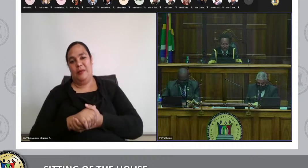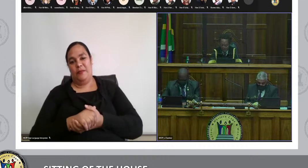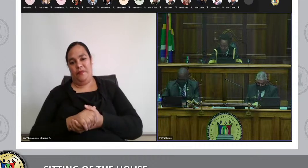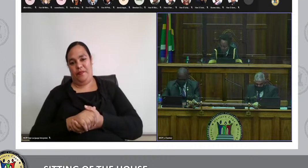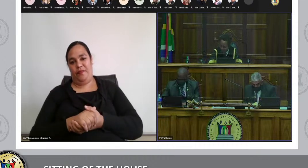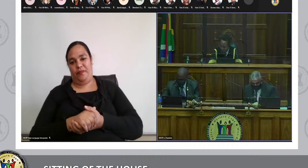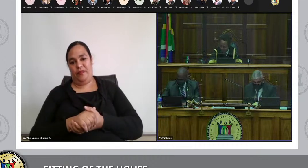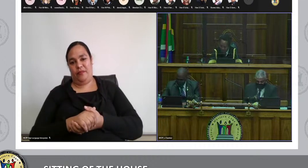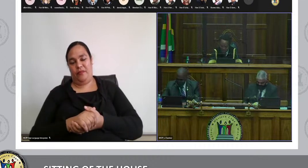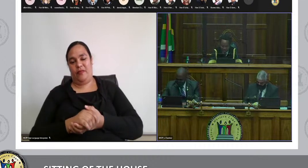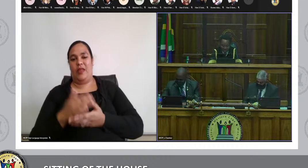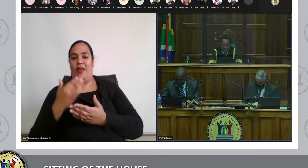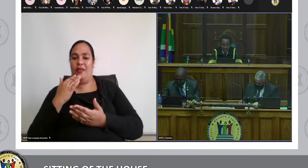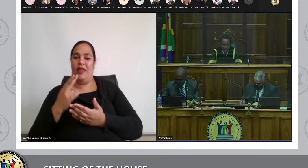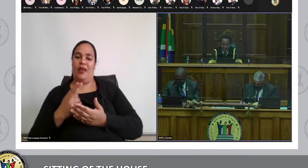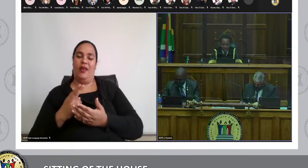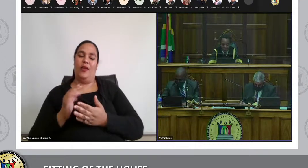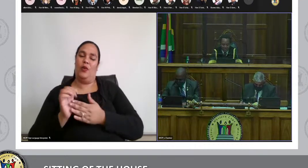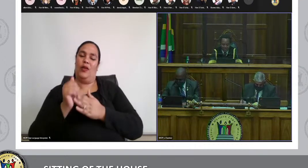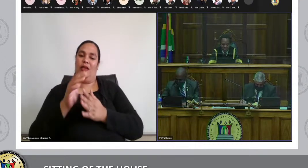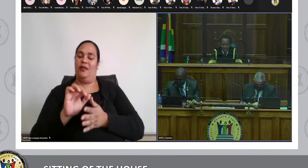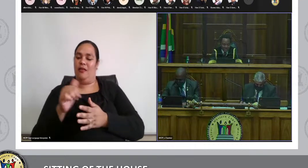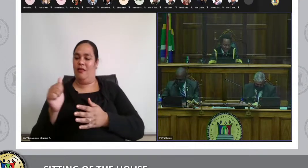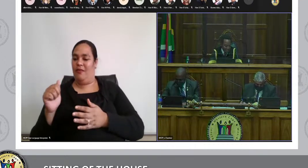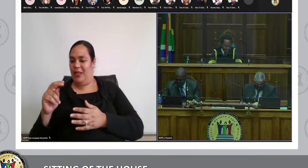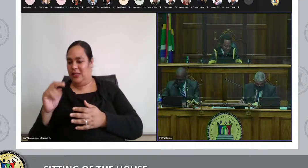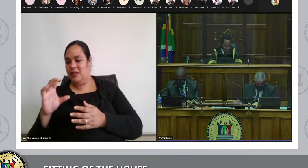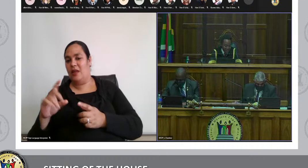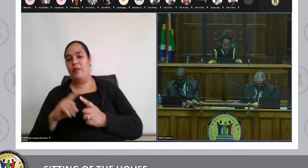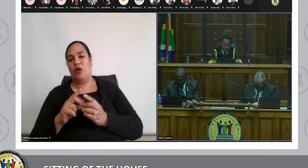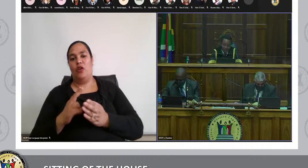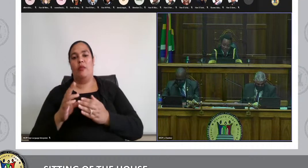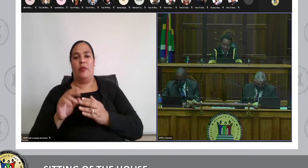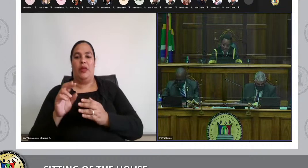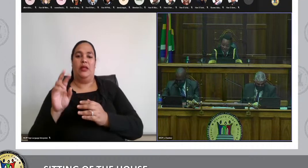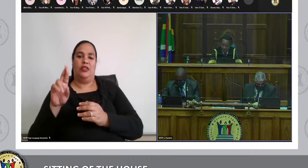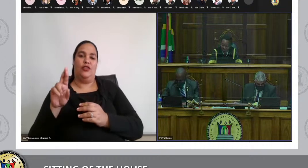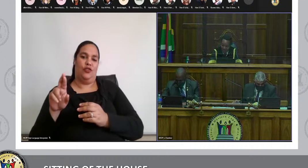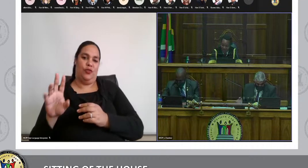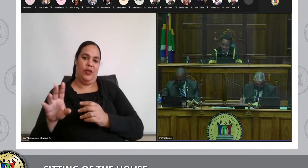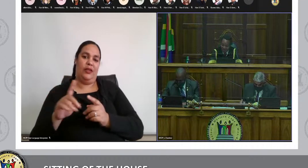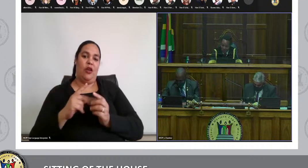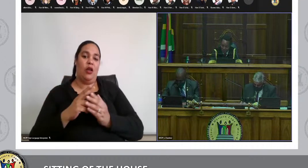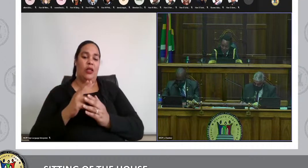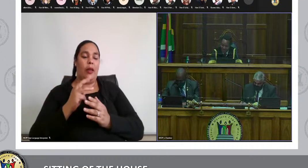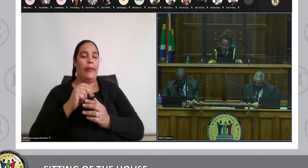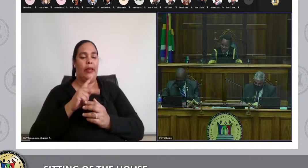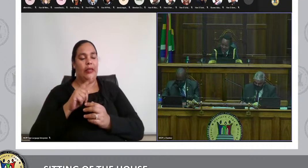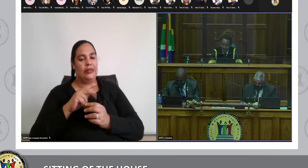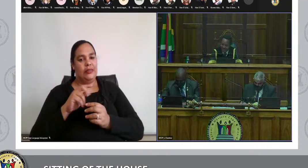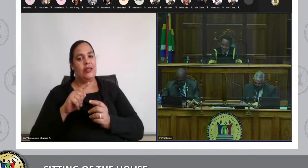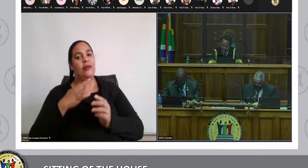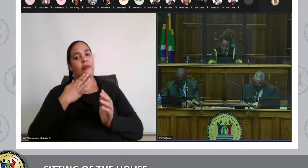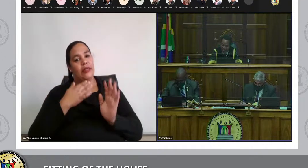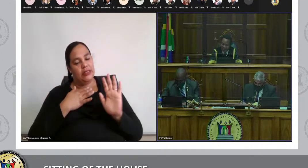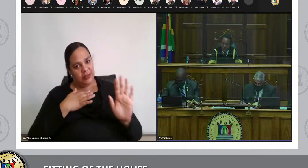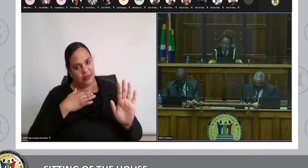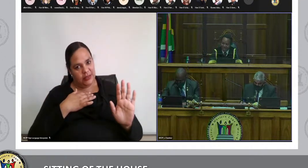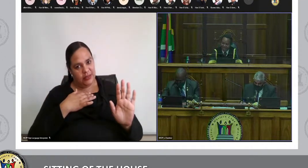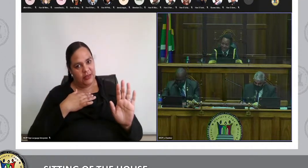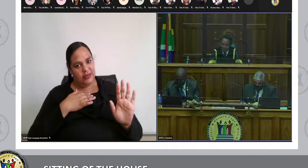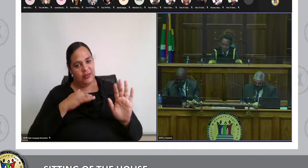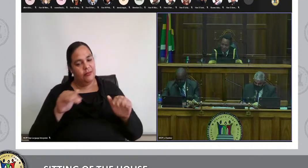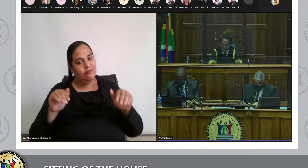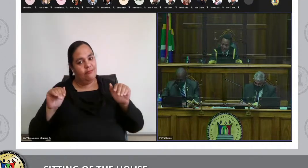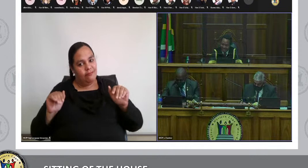Thank you, Honourable the Leader of the Opposition. Honourable members, yes, it is correct. Honourable Mackenzie, will you please desist